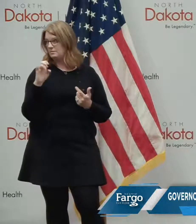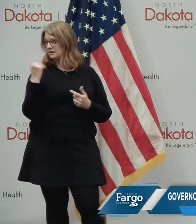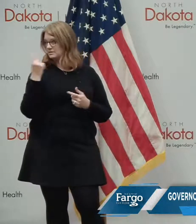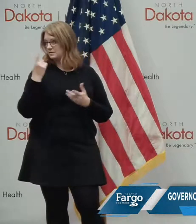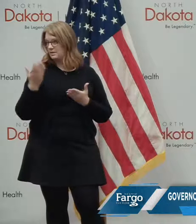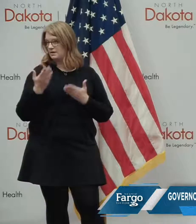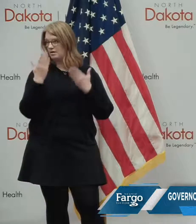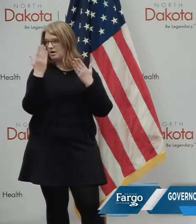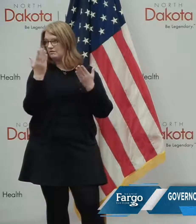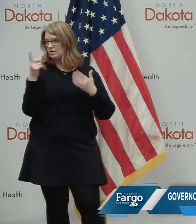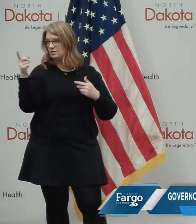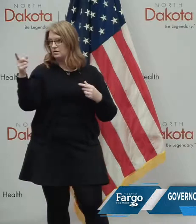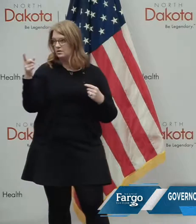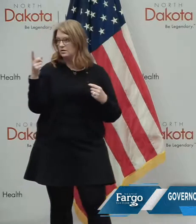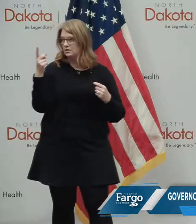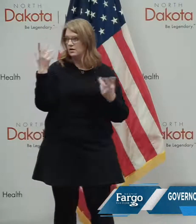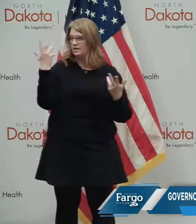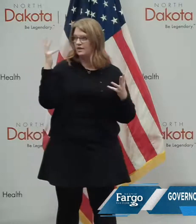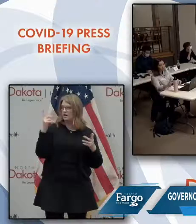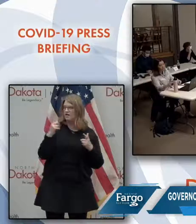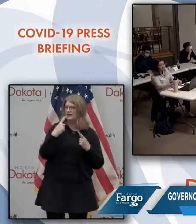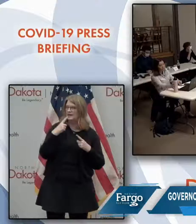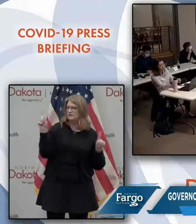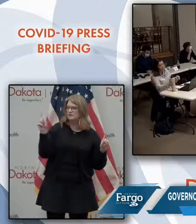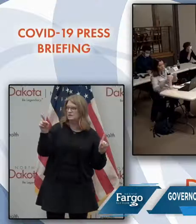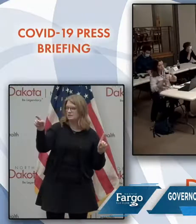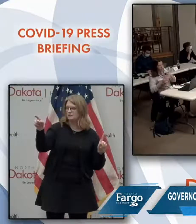or is they already putting it out somewhere?